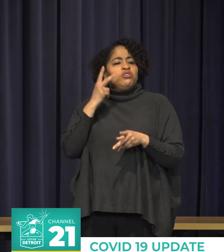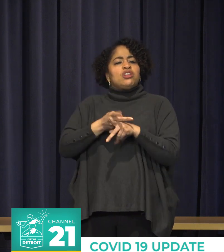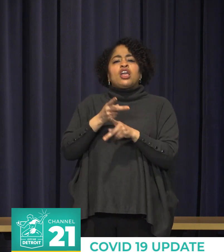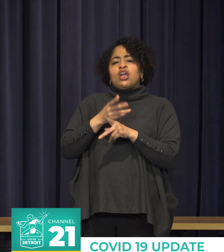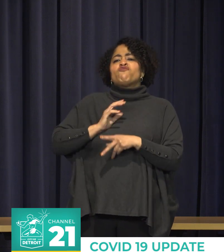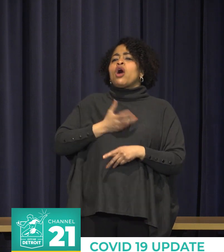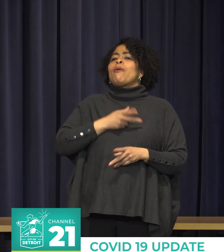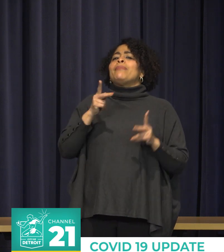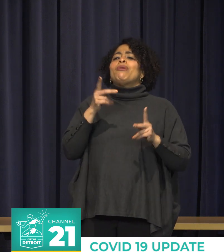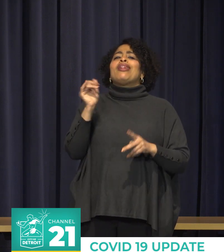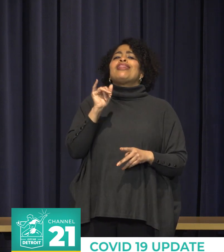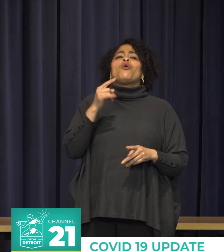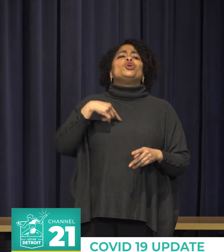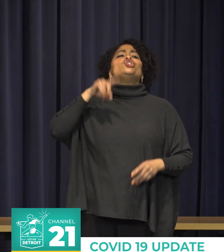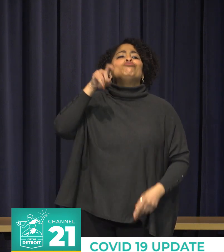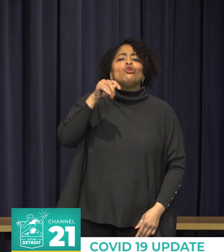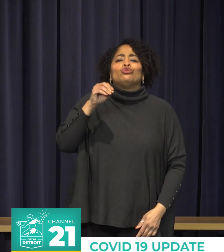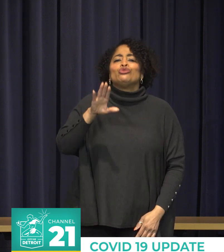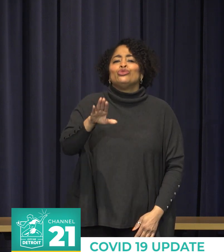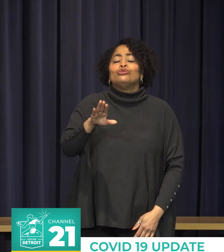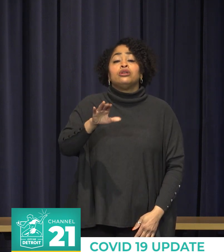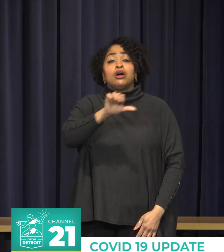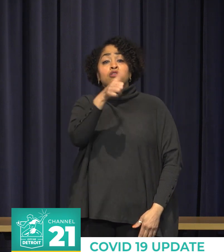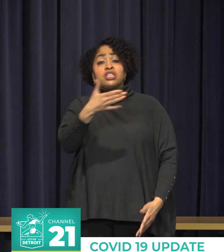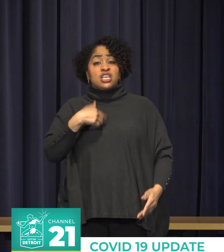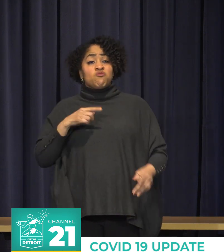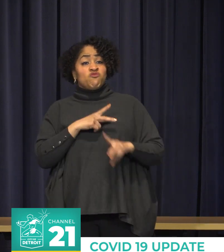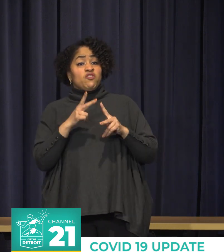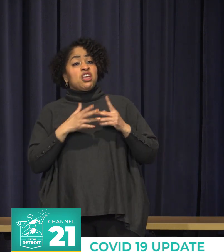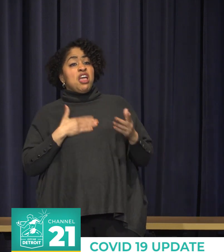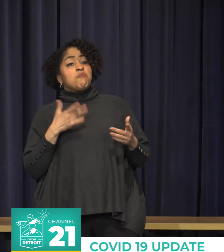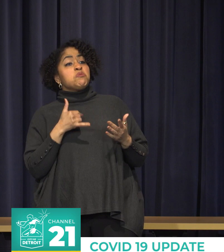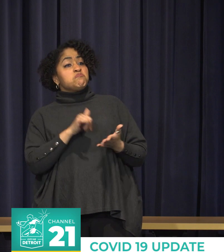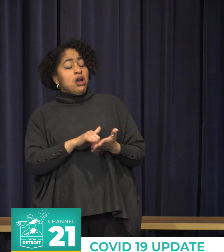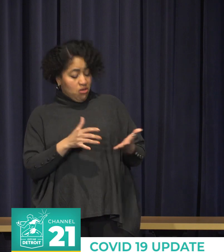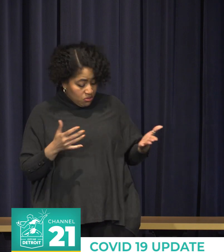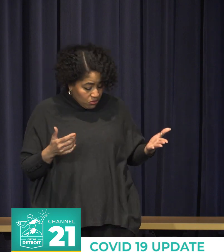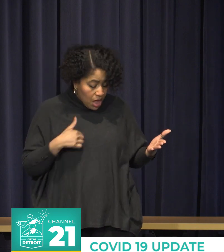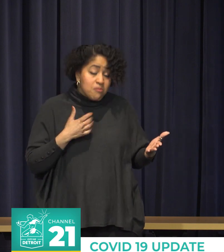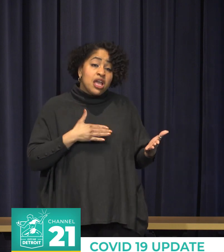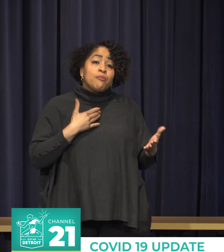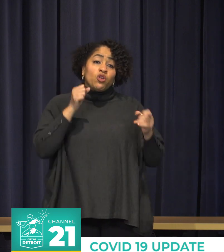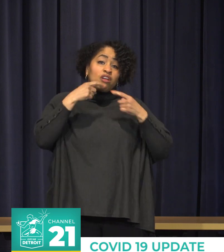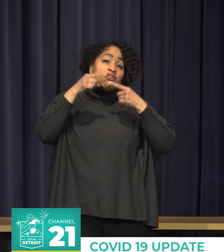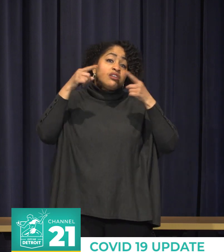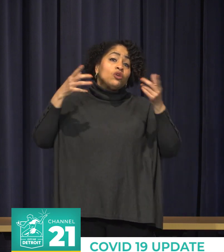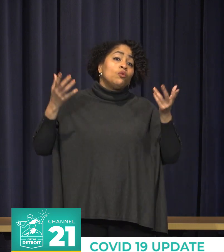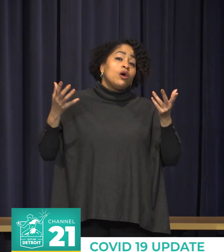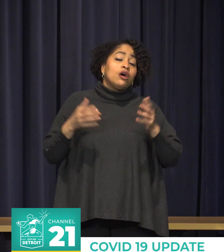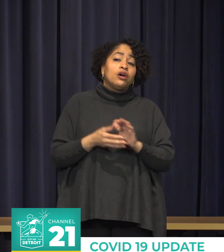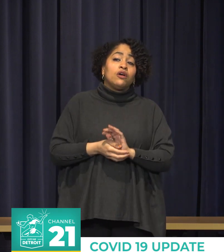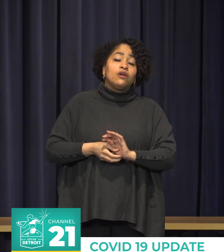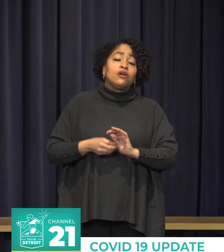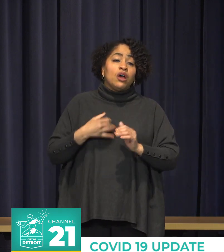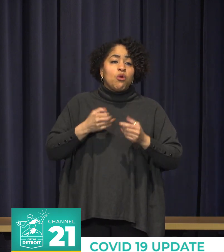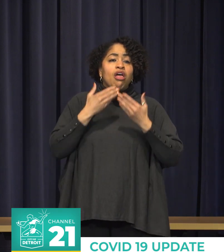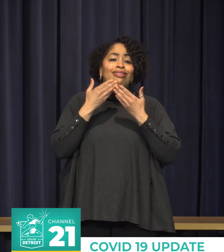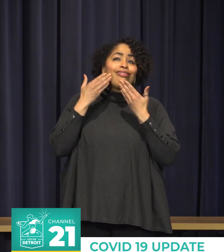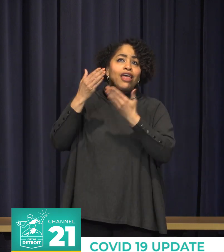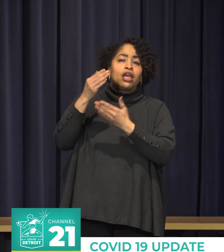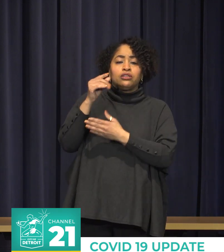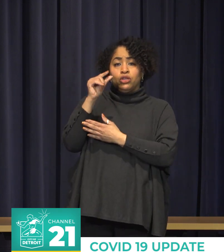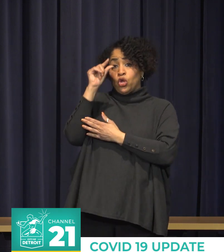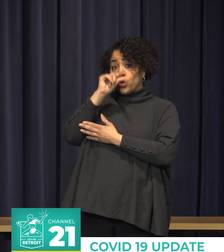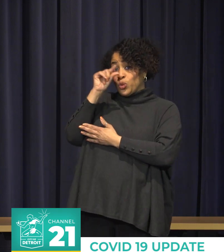way we should. The other thing that I'm very pleased that we can announce today, and I want to thank the